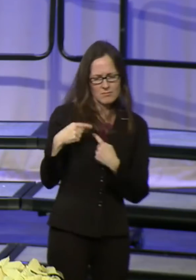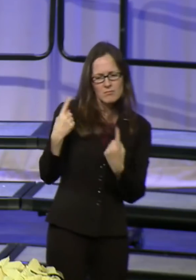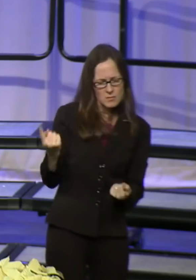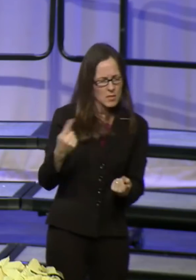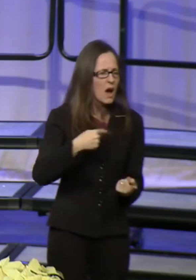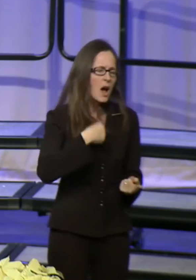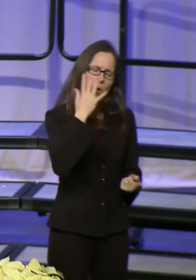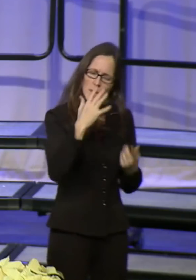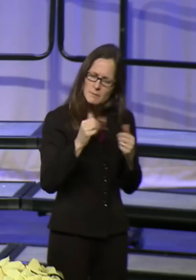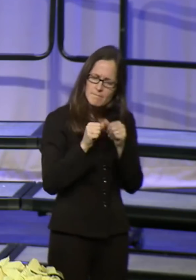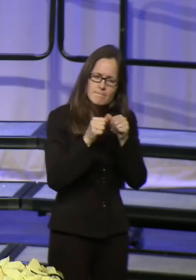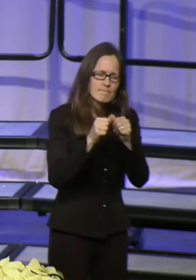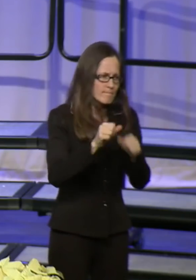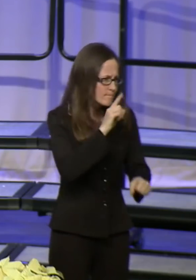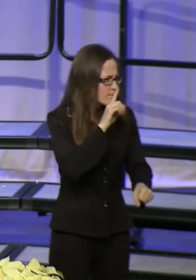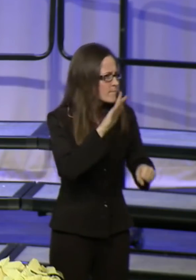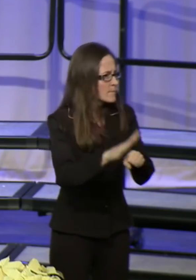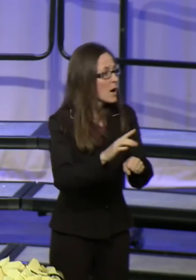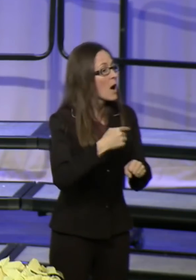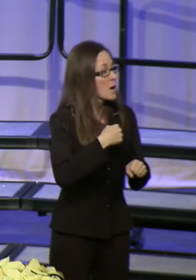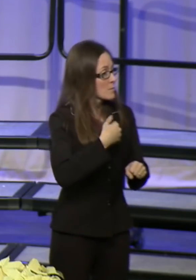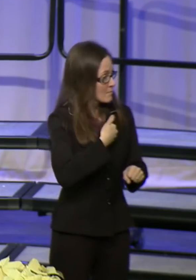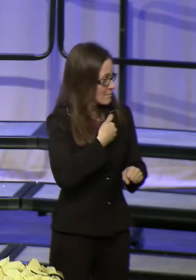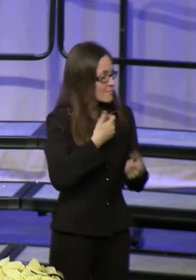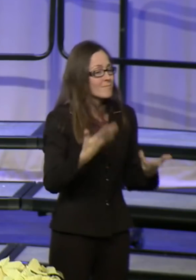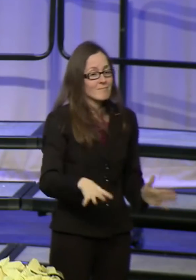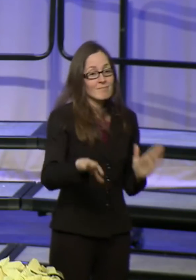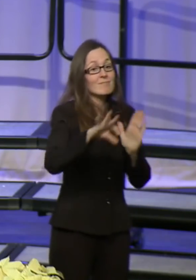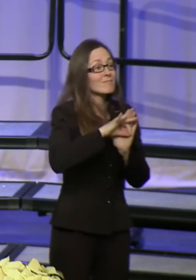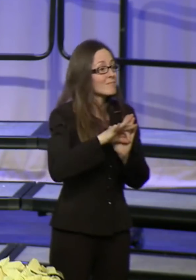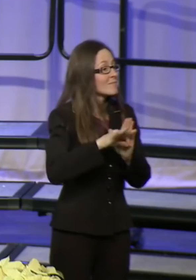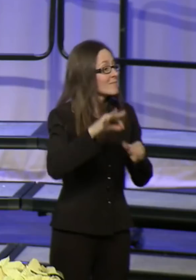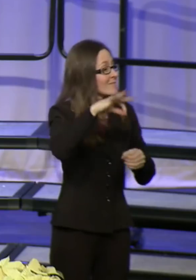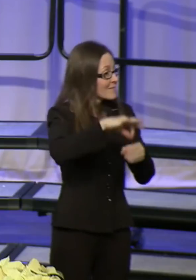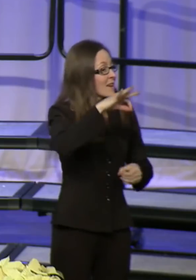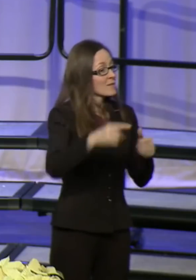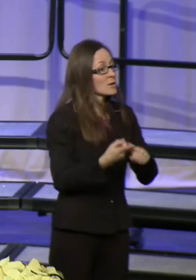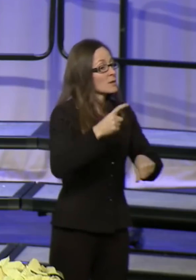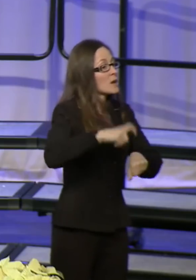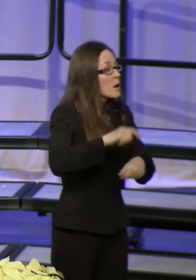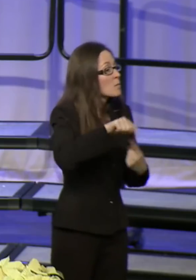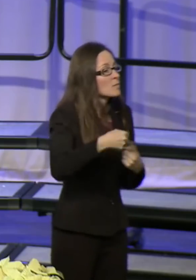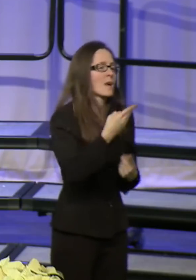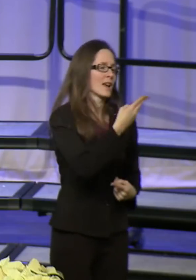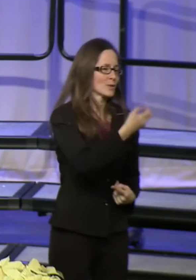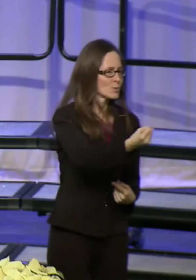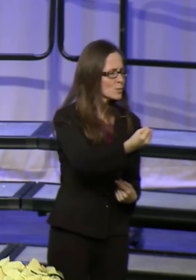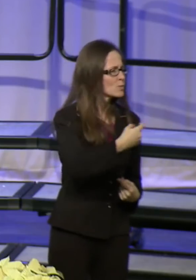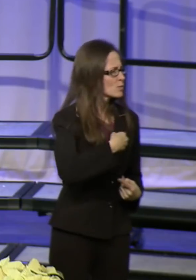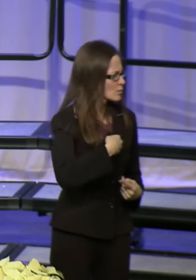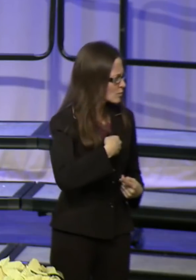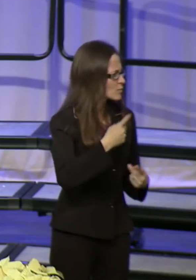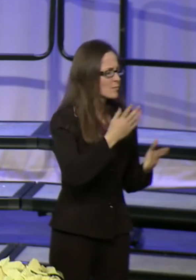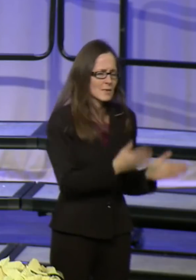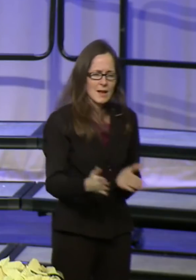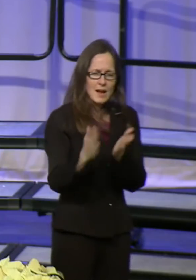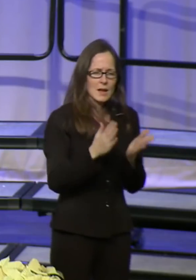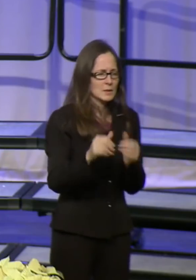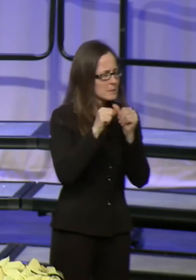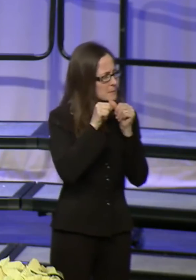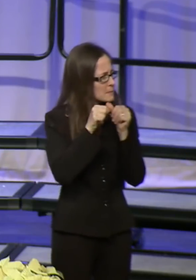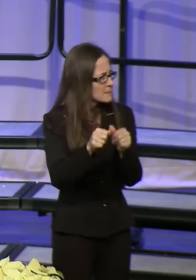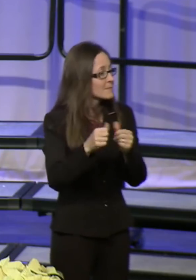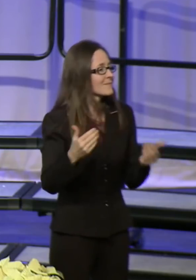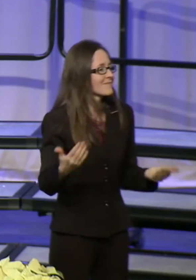community since I was in high school, and I will continue to serve you, the citizens of this amazing place we call home, Howard County, Maryland. As